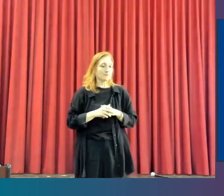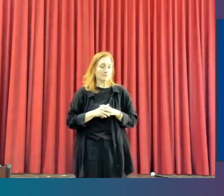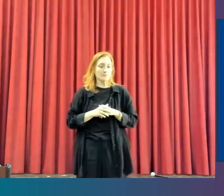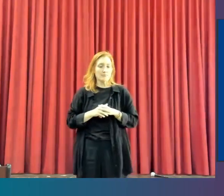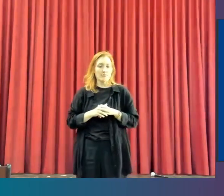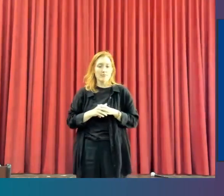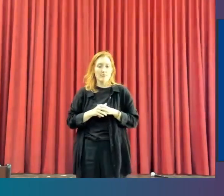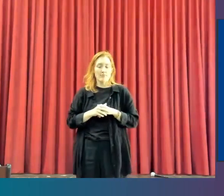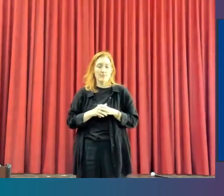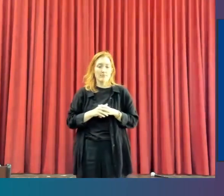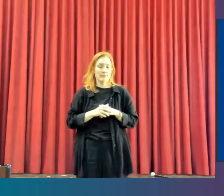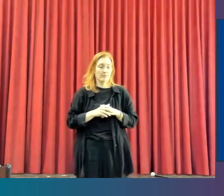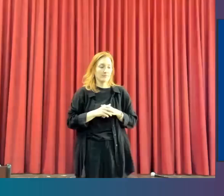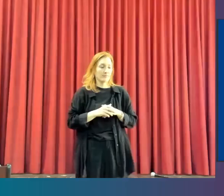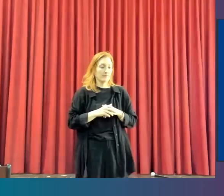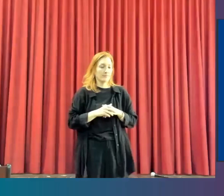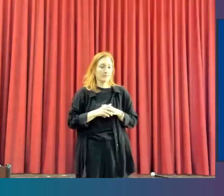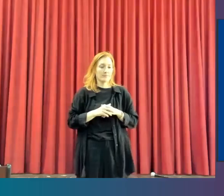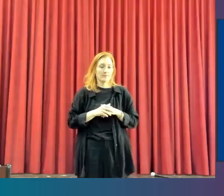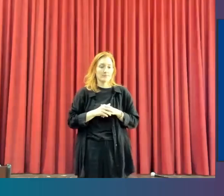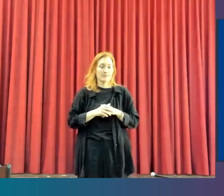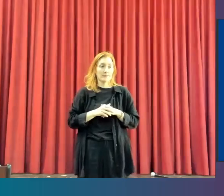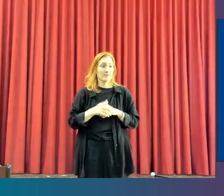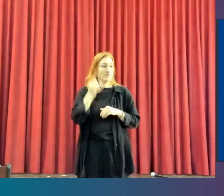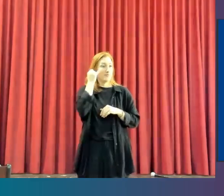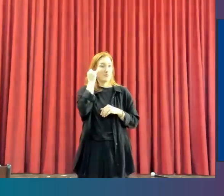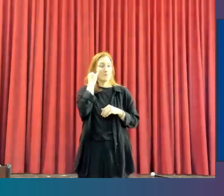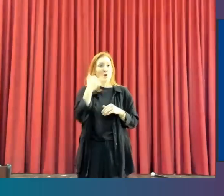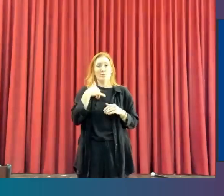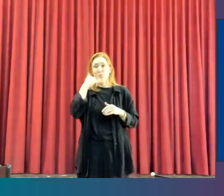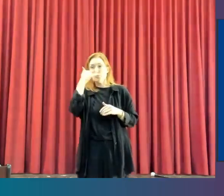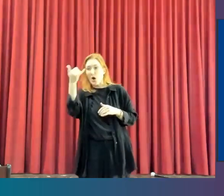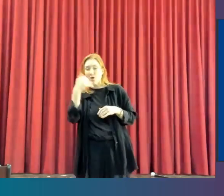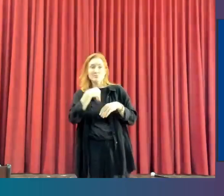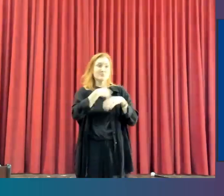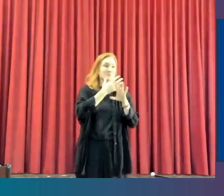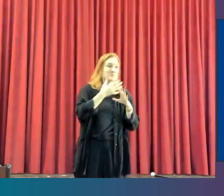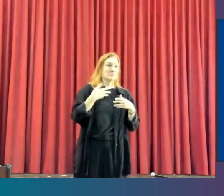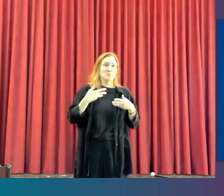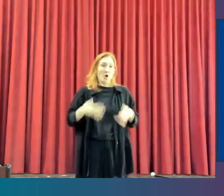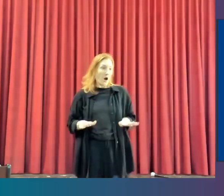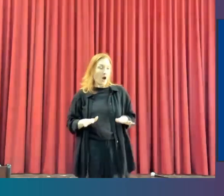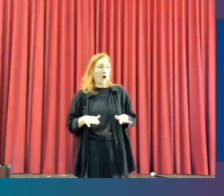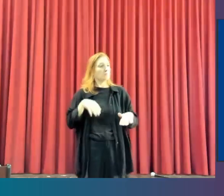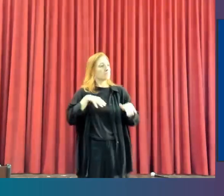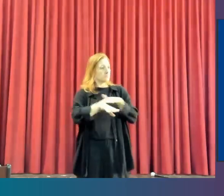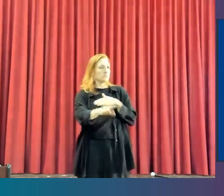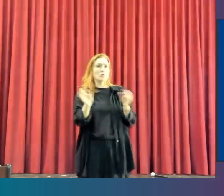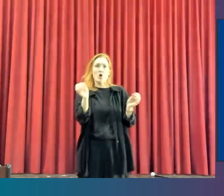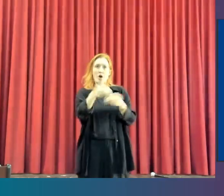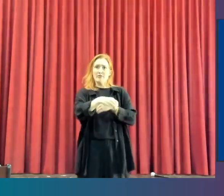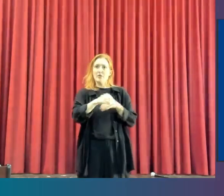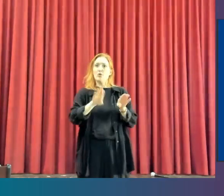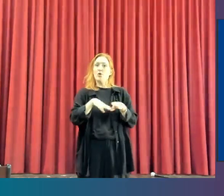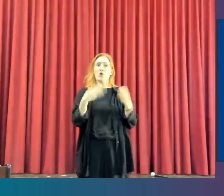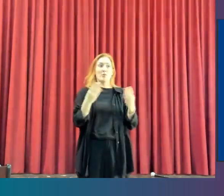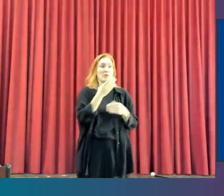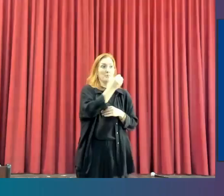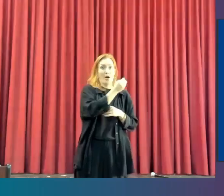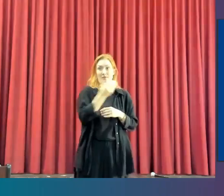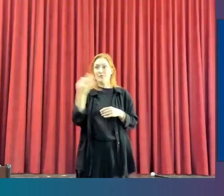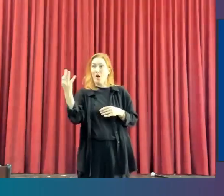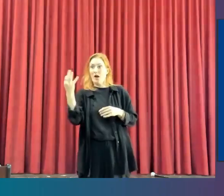If you prefer, you can always come in to our LA office. We're in Koreatown and we're open Monday through Friday, 8:30